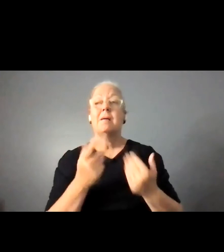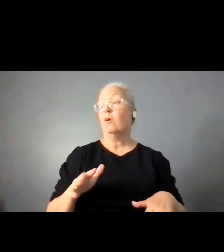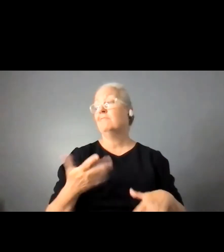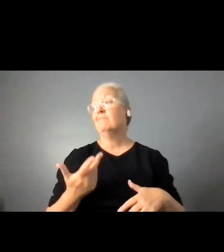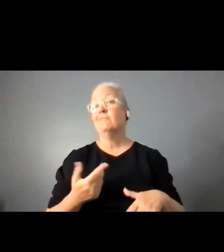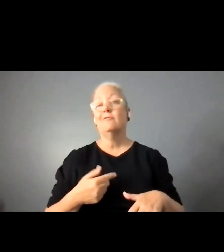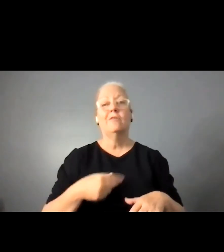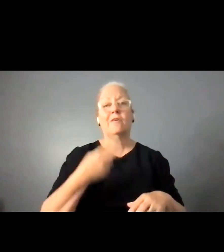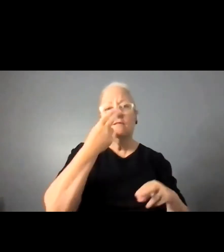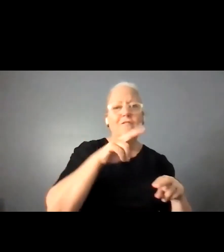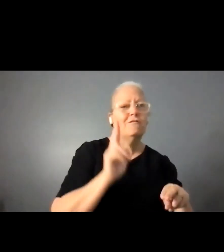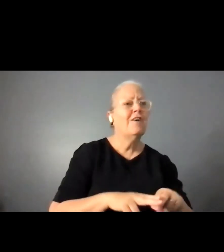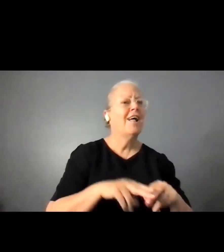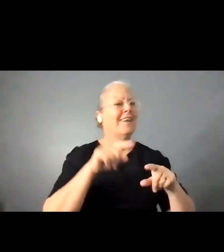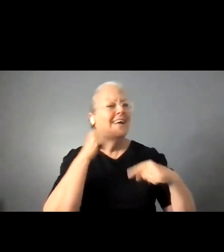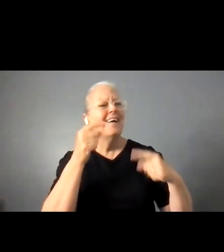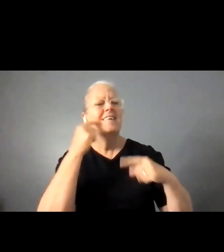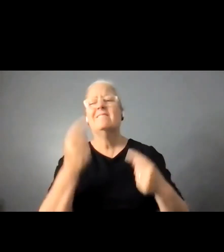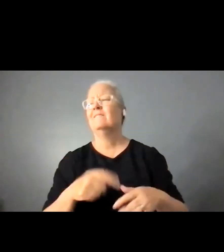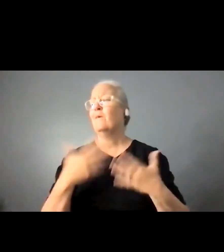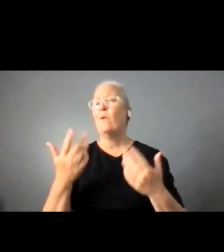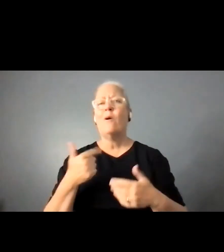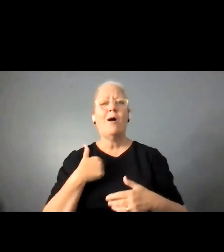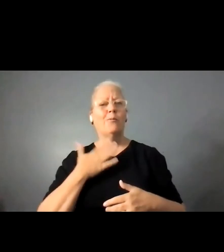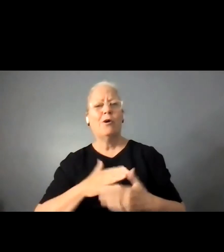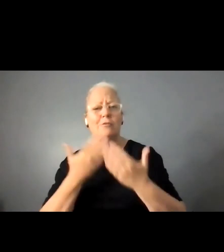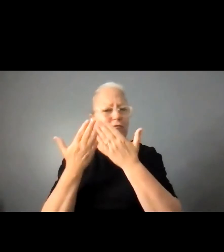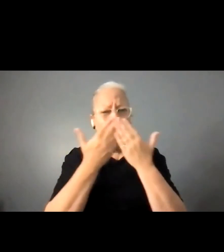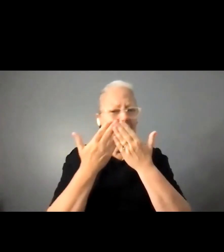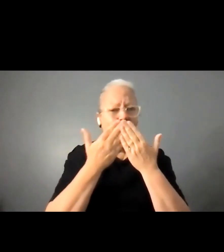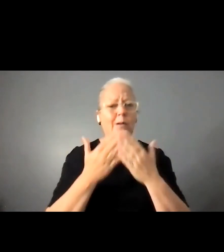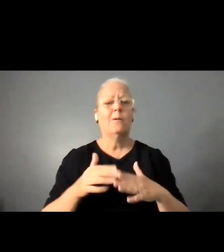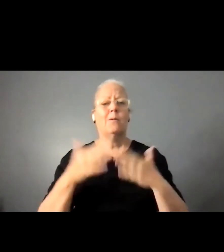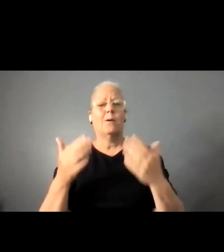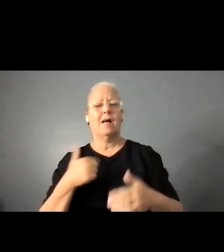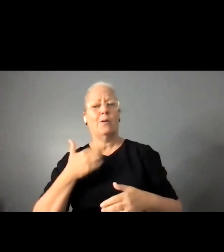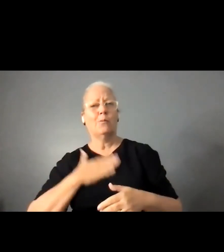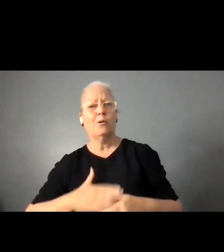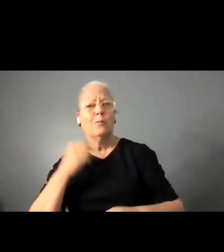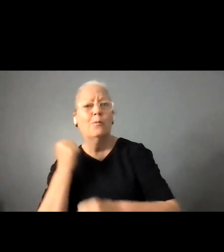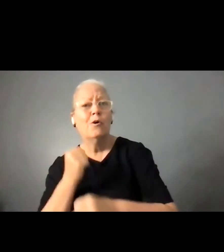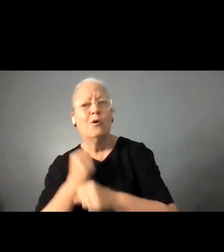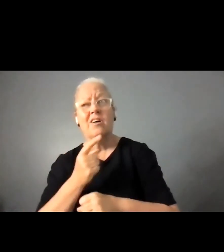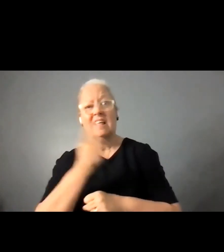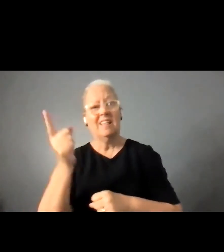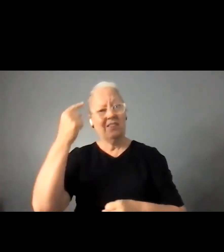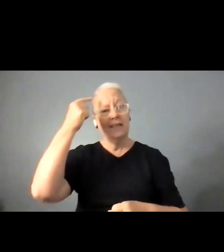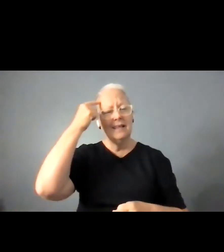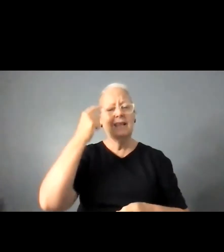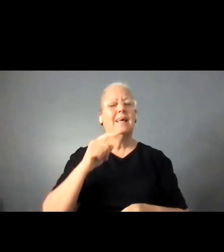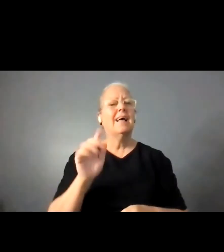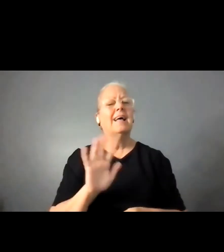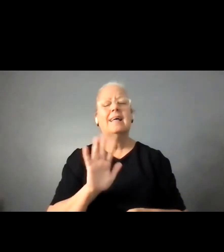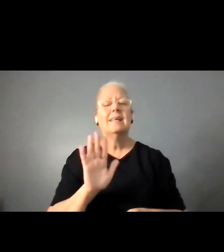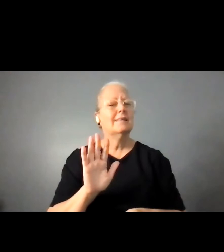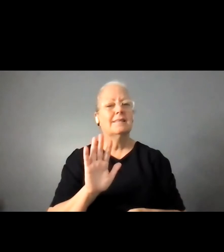reality, we do not have the opportunity to do these things due to the things that I mentioned previously. And I think that once